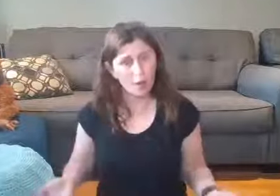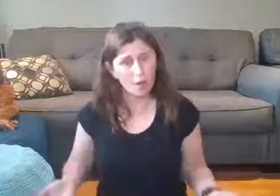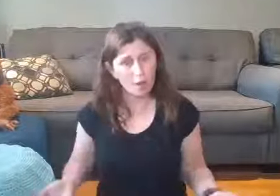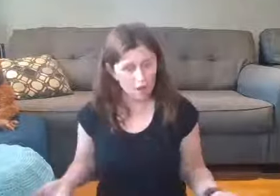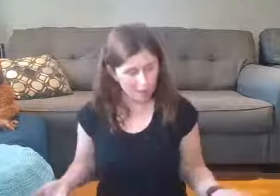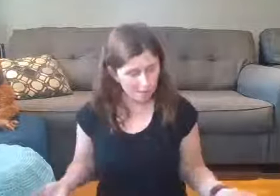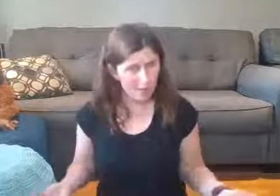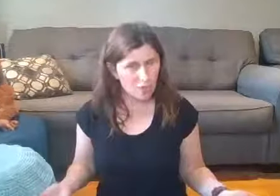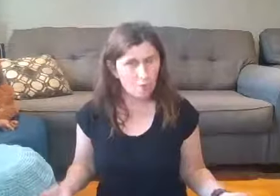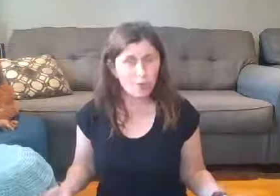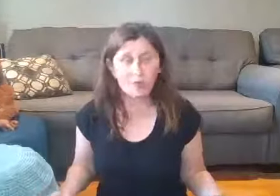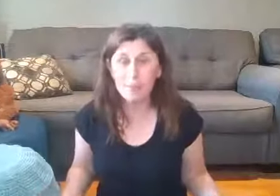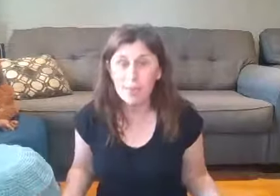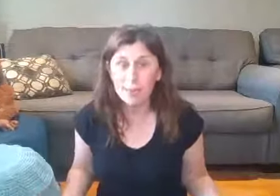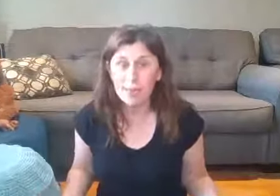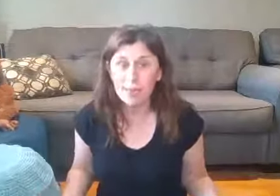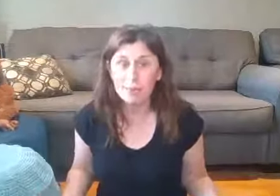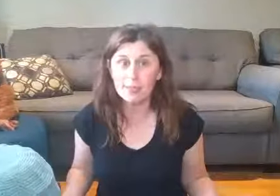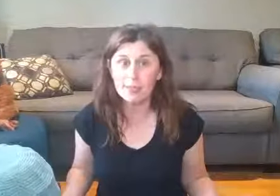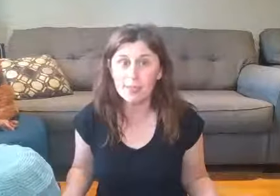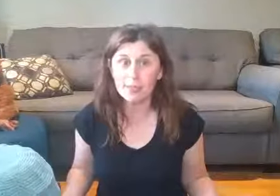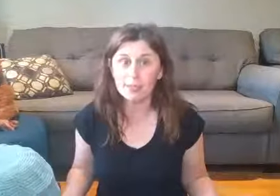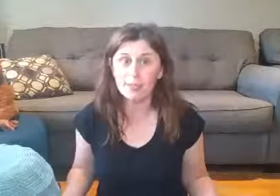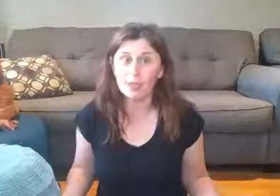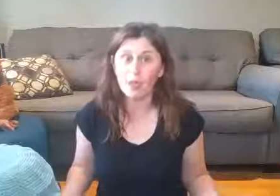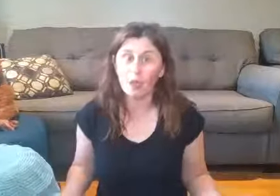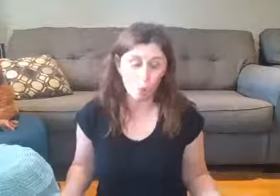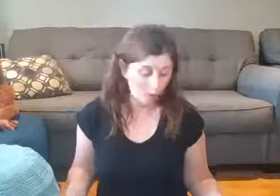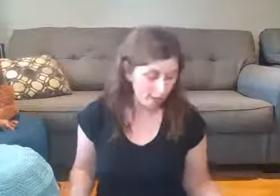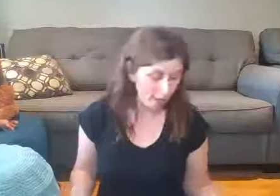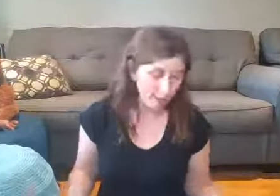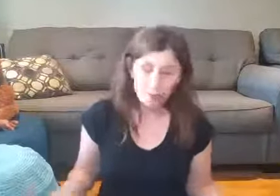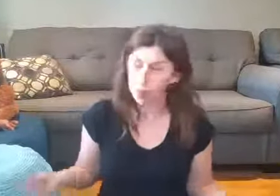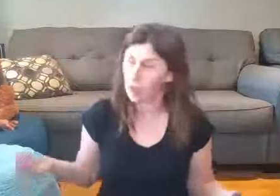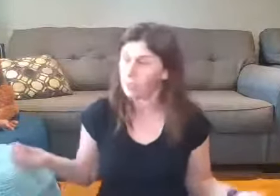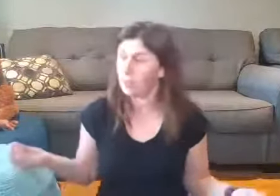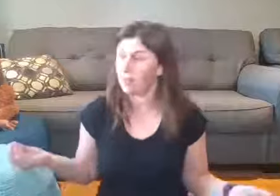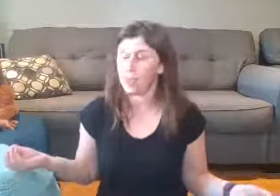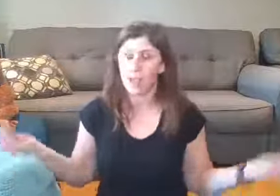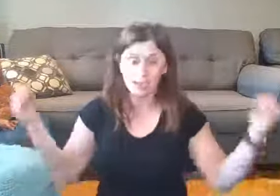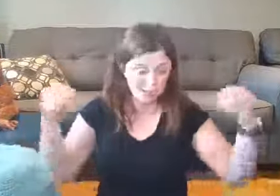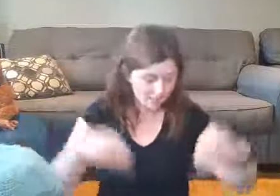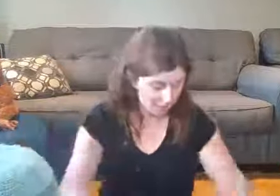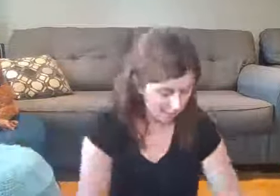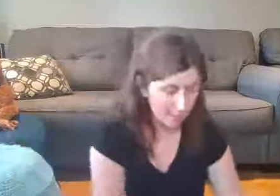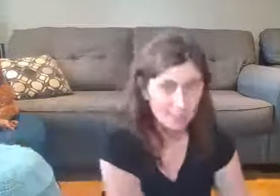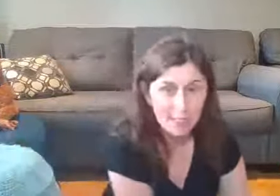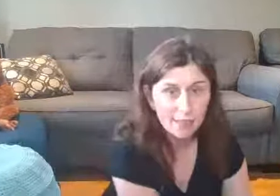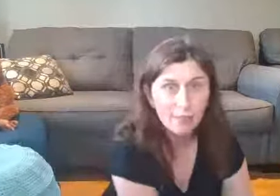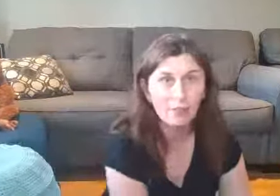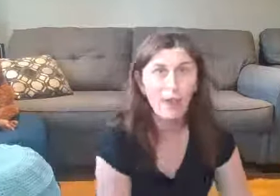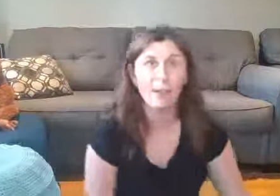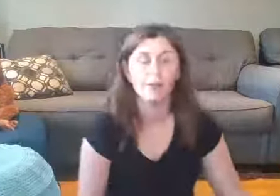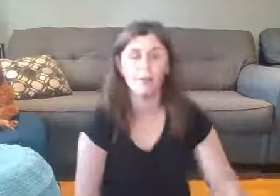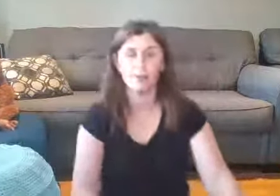a lot of vegetables and maybe keep some bees. We put the seeds in the ground and pull